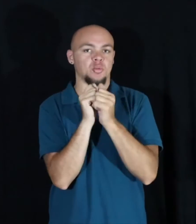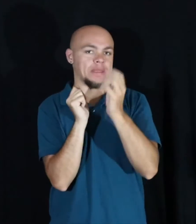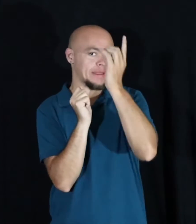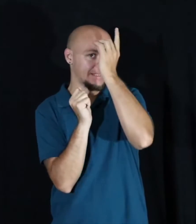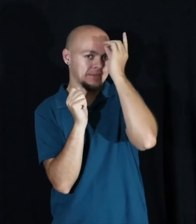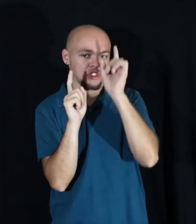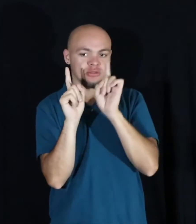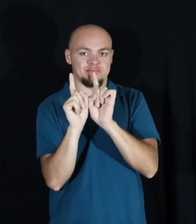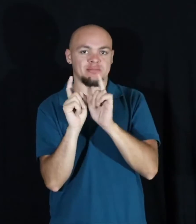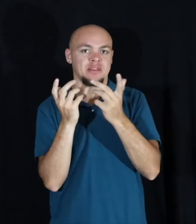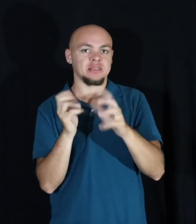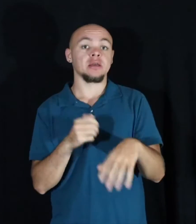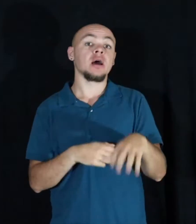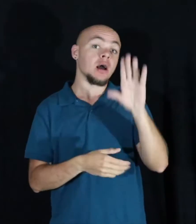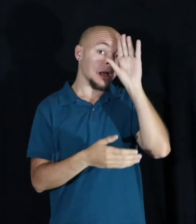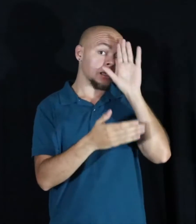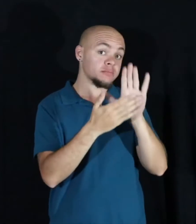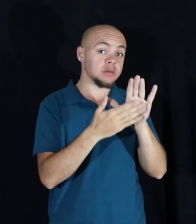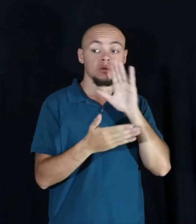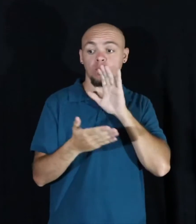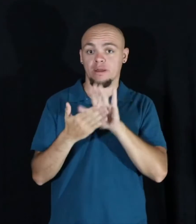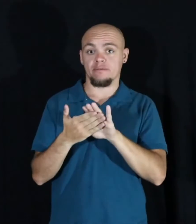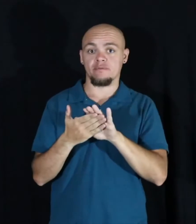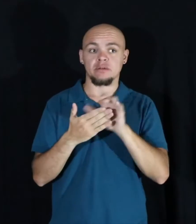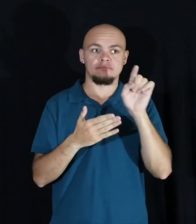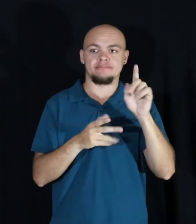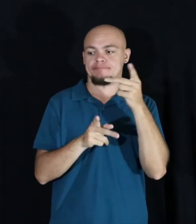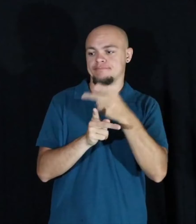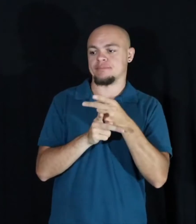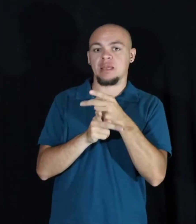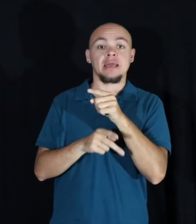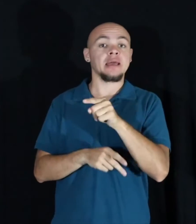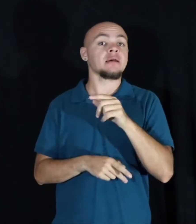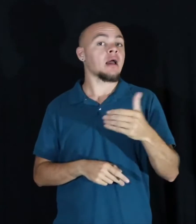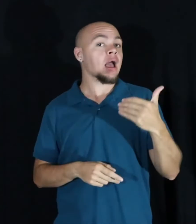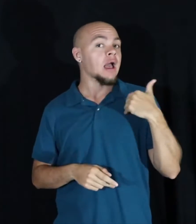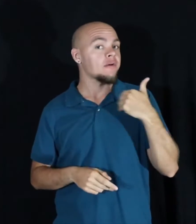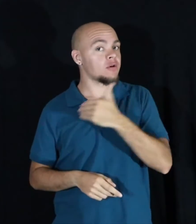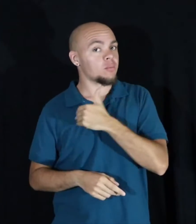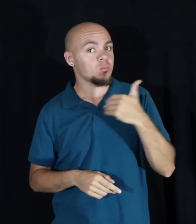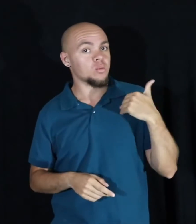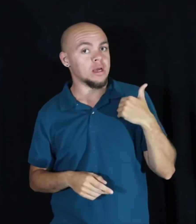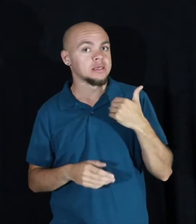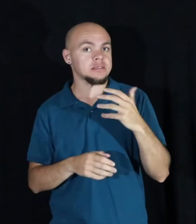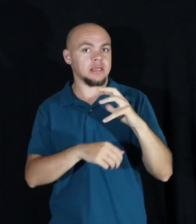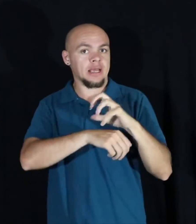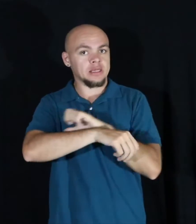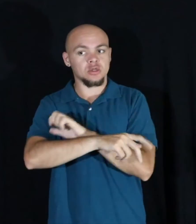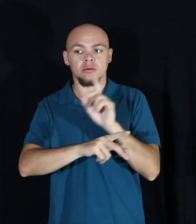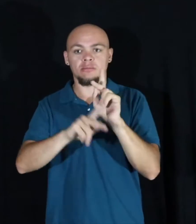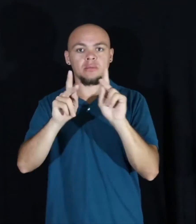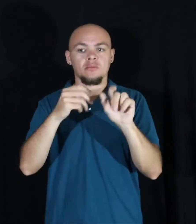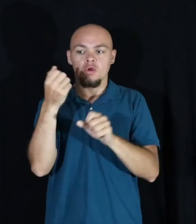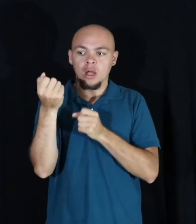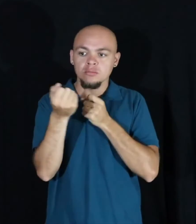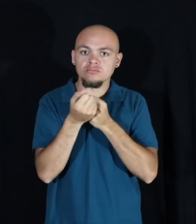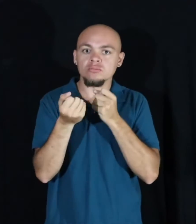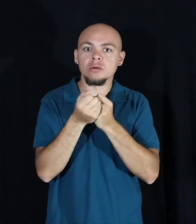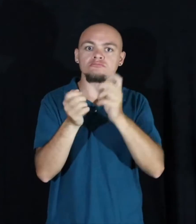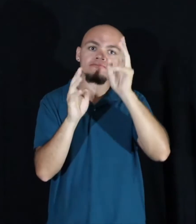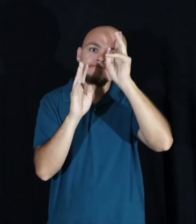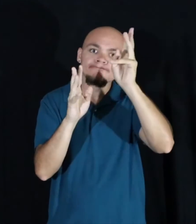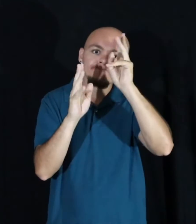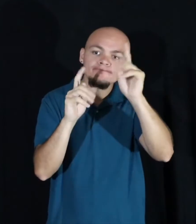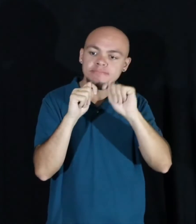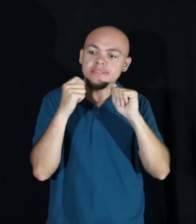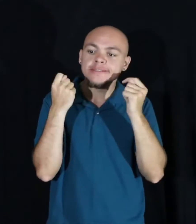husband, caring for his wife, said, "You know, if my wife had breast cancer, people would be rallying around us, they'd be creating